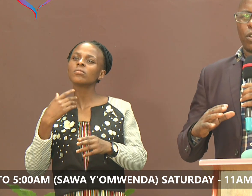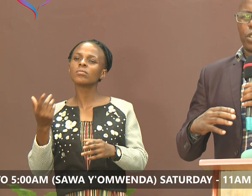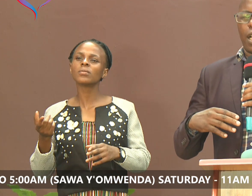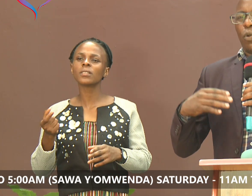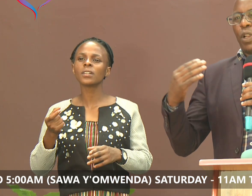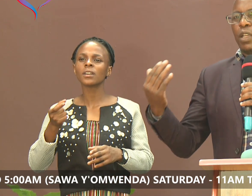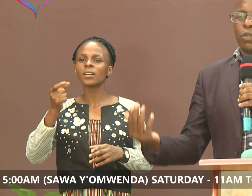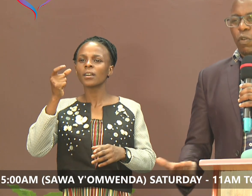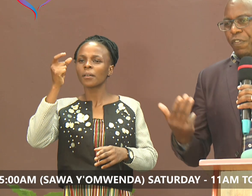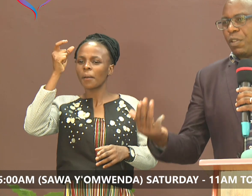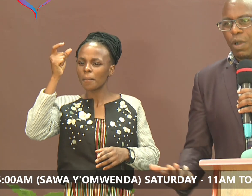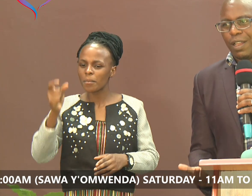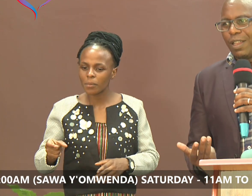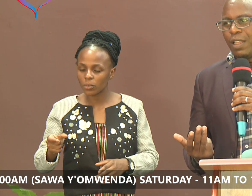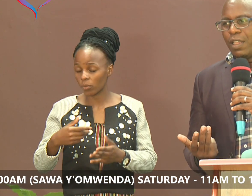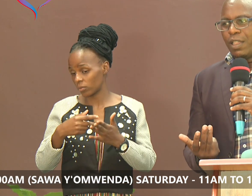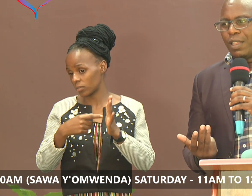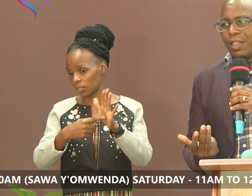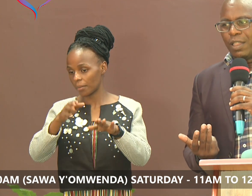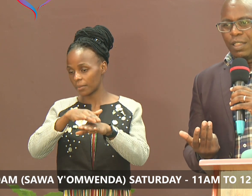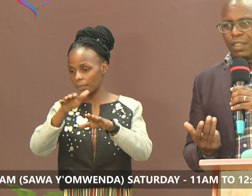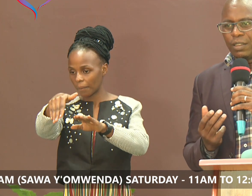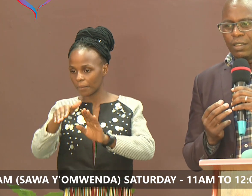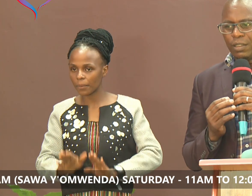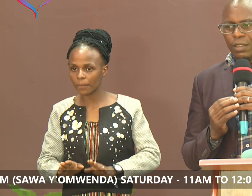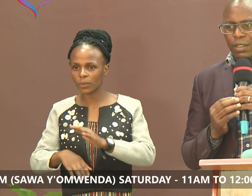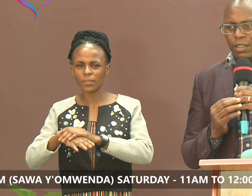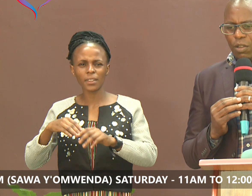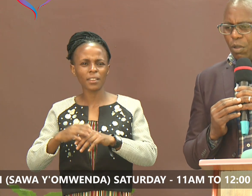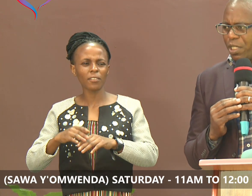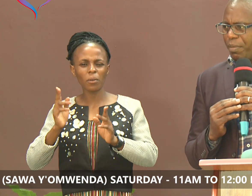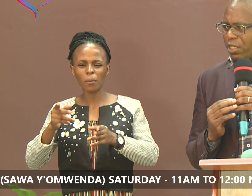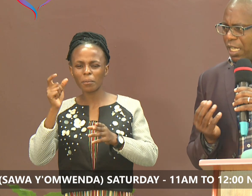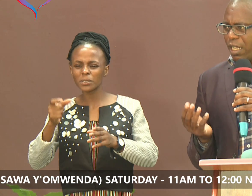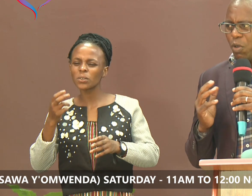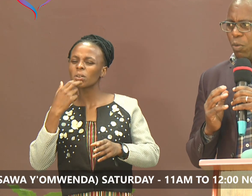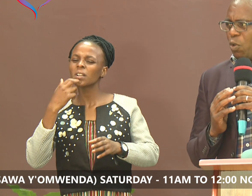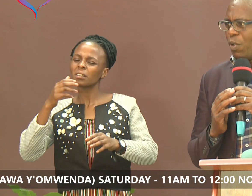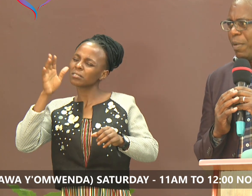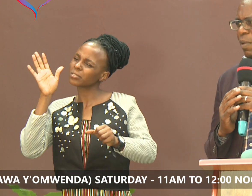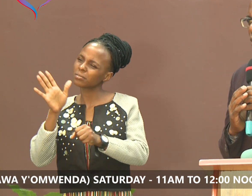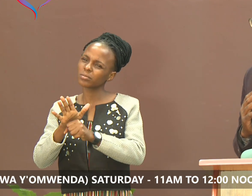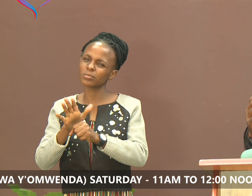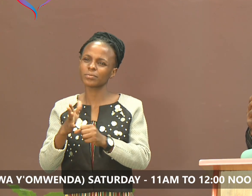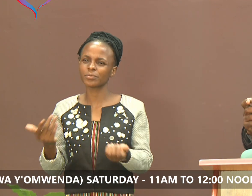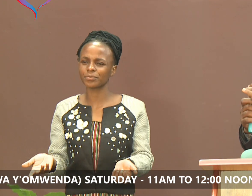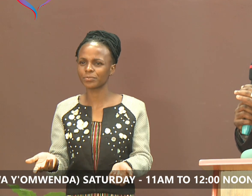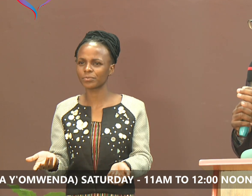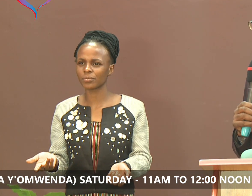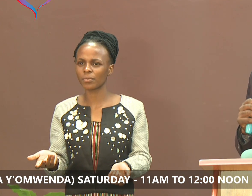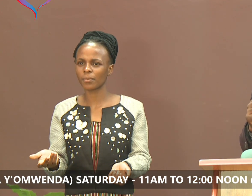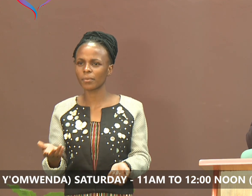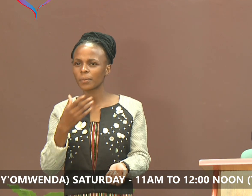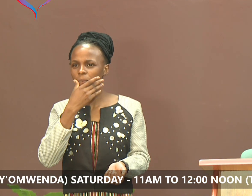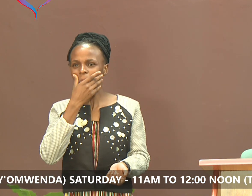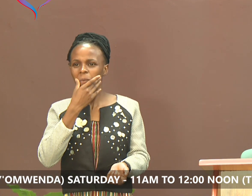Tusubira nseko za kakule kukufirwa. We expect a smile basekaga kwa buddo mulaba ne bagwa kwamcho banange